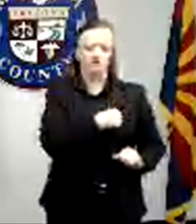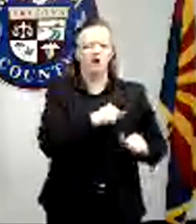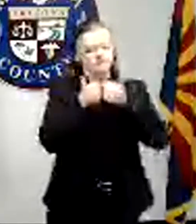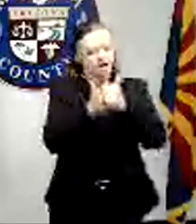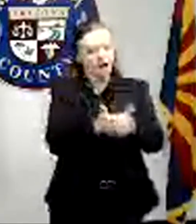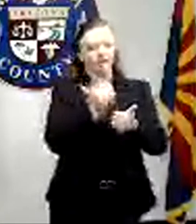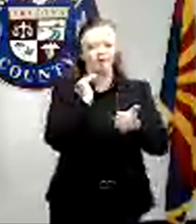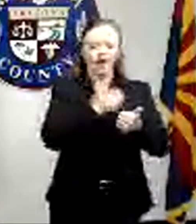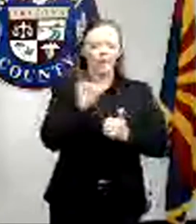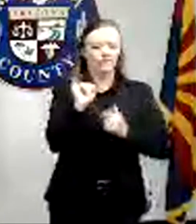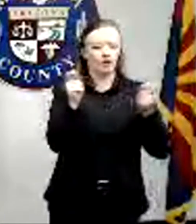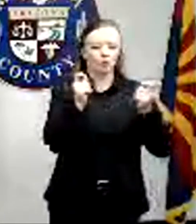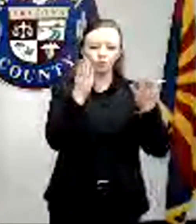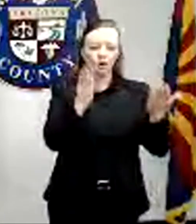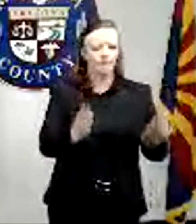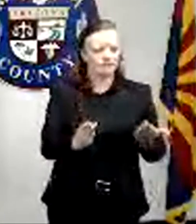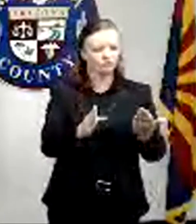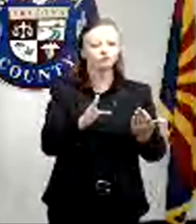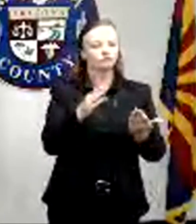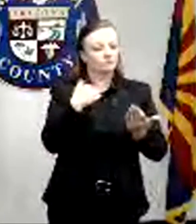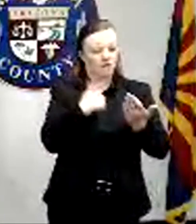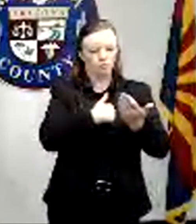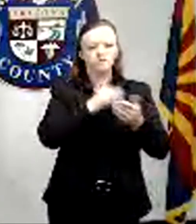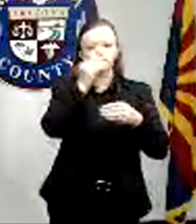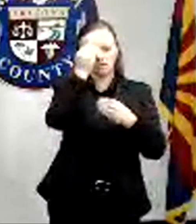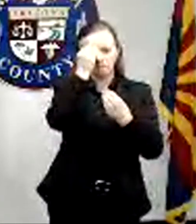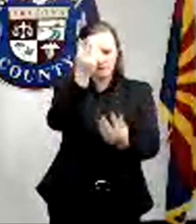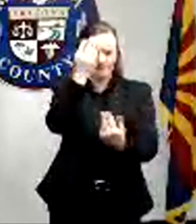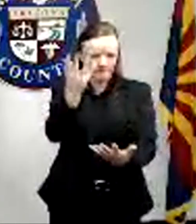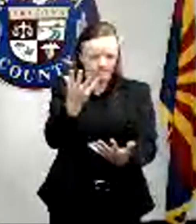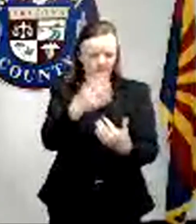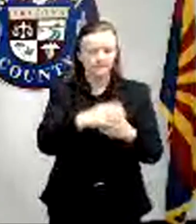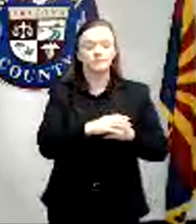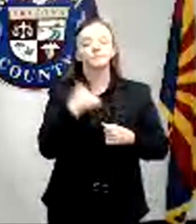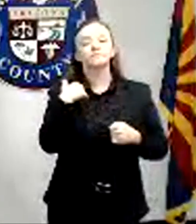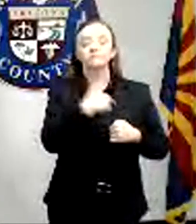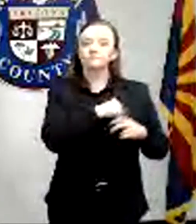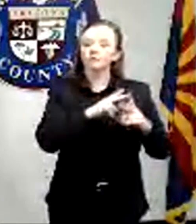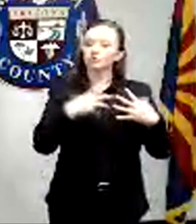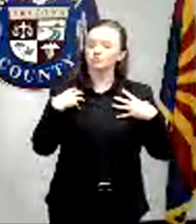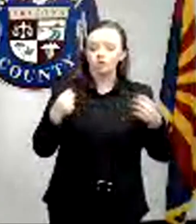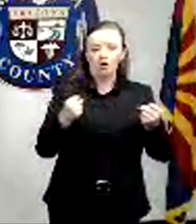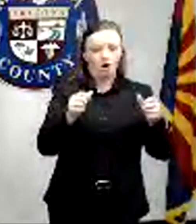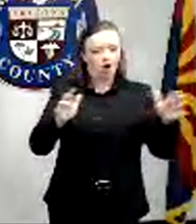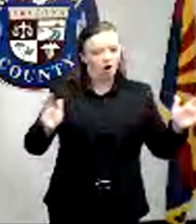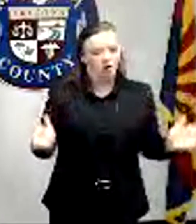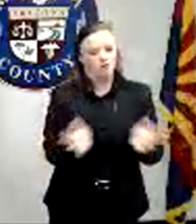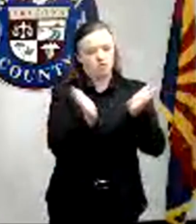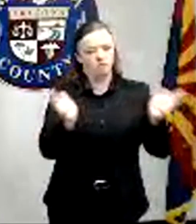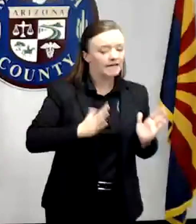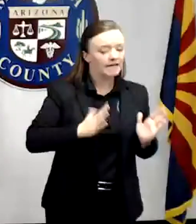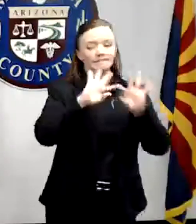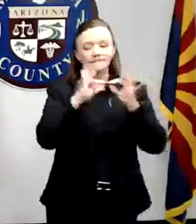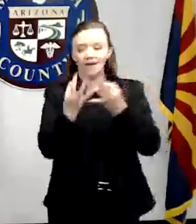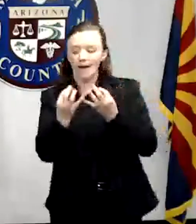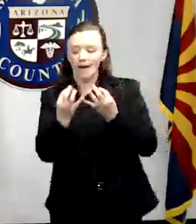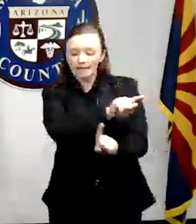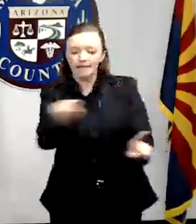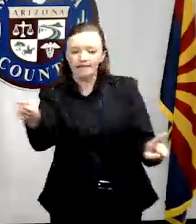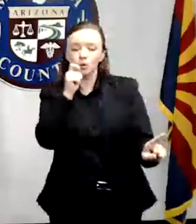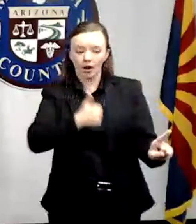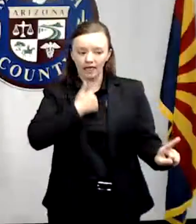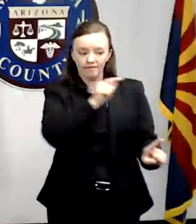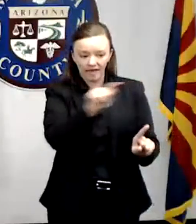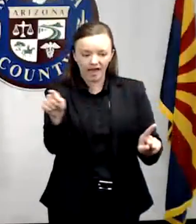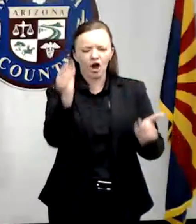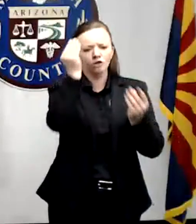infection control recommendations that we have. We strongly encourage long-term care families that live